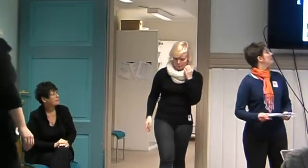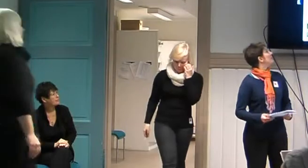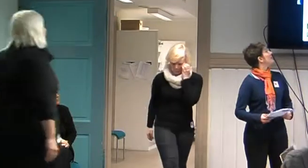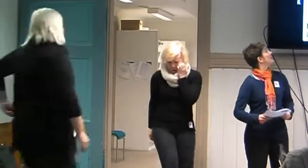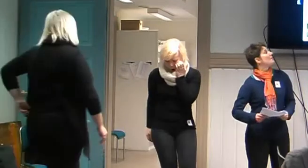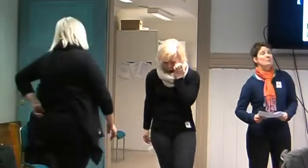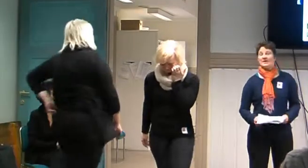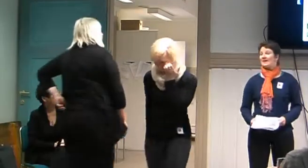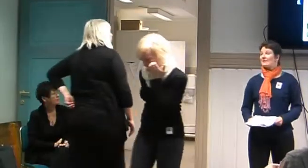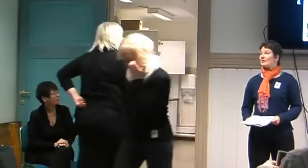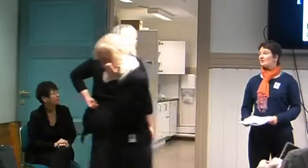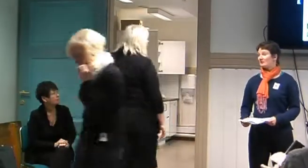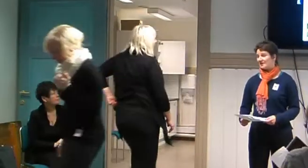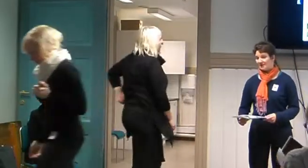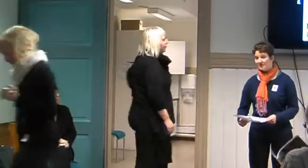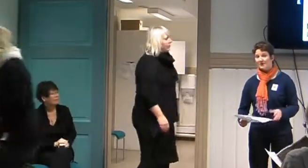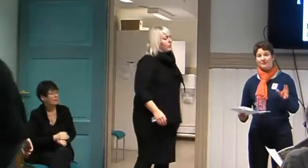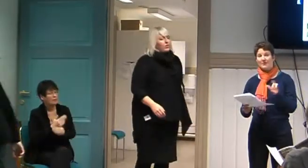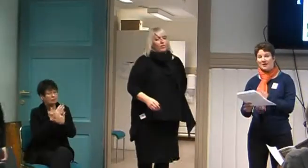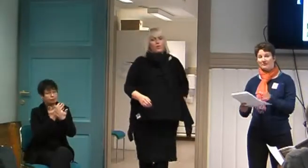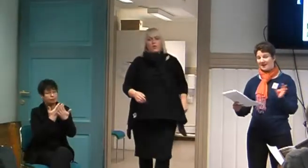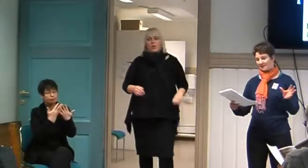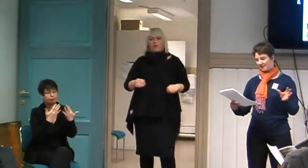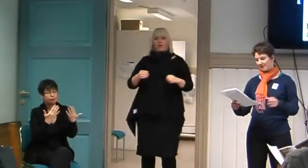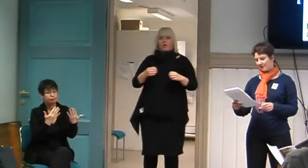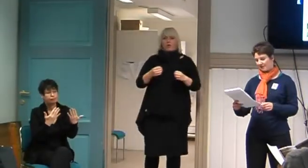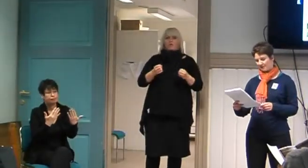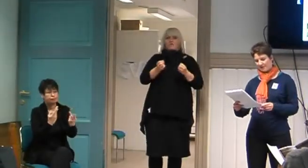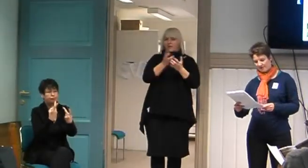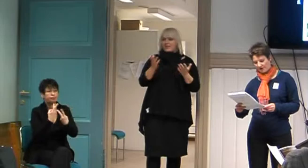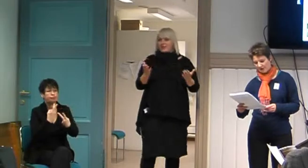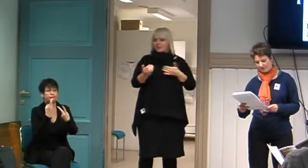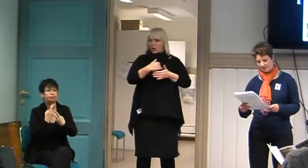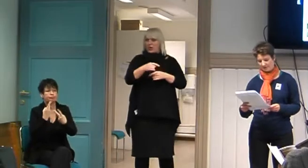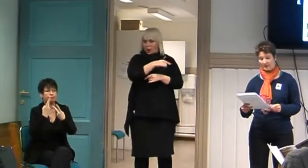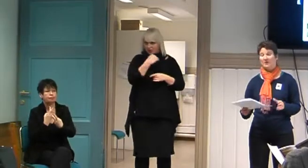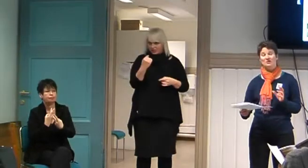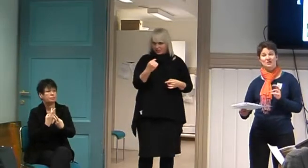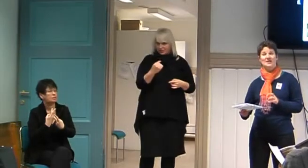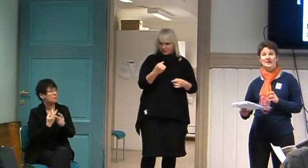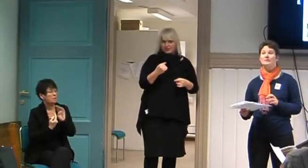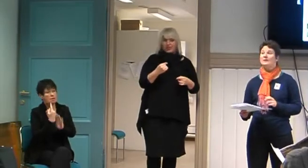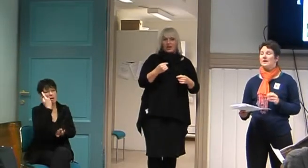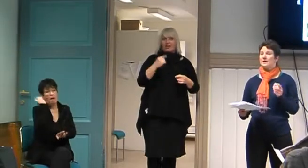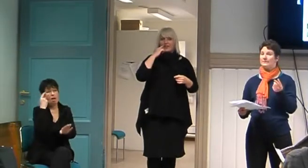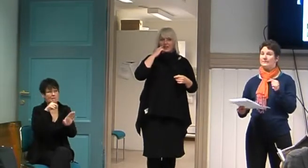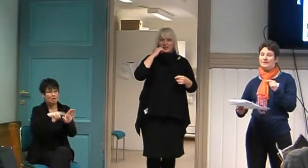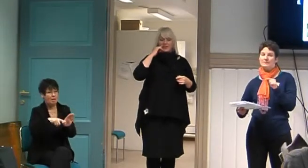So, we have a lot of visitors to the 5 palaces in total. We have over, well, the last year,